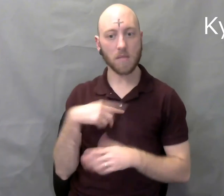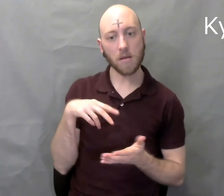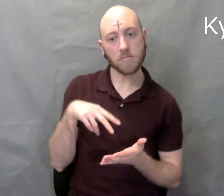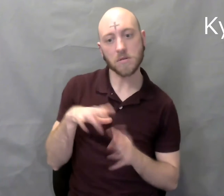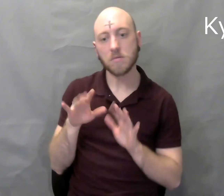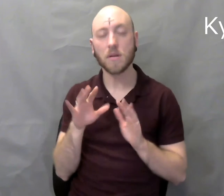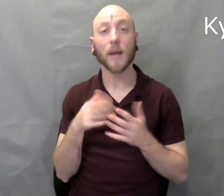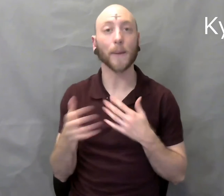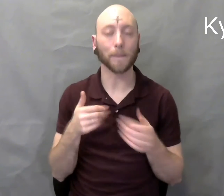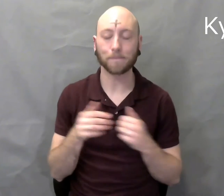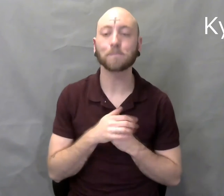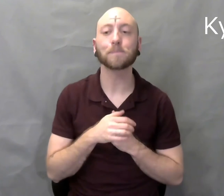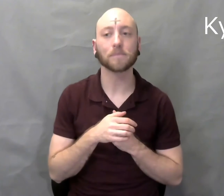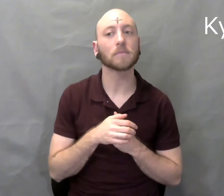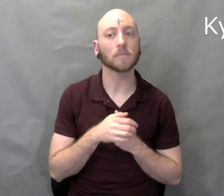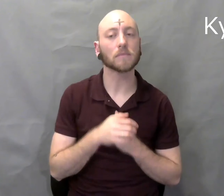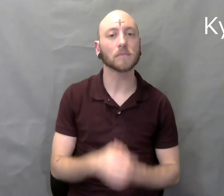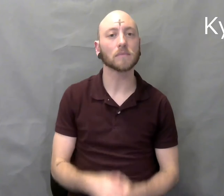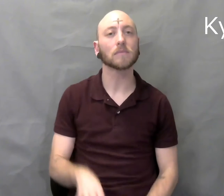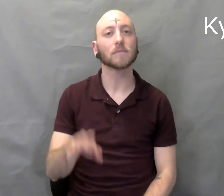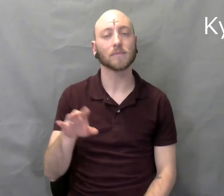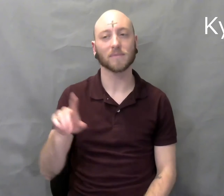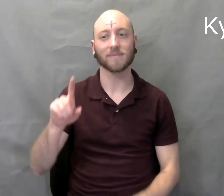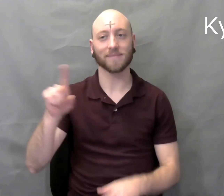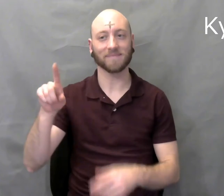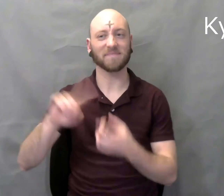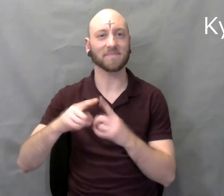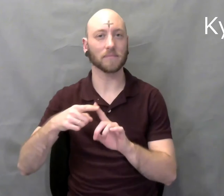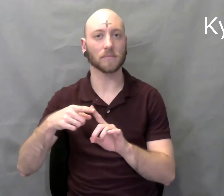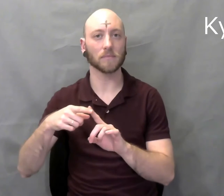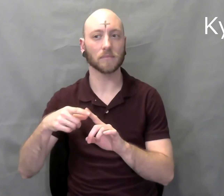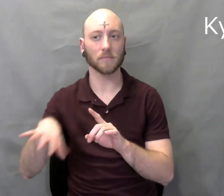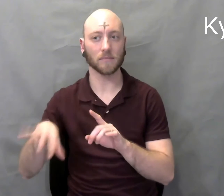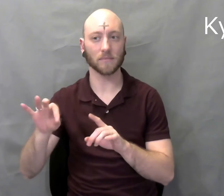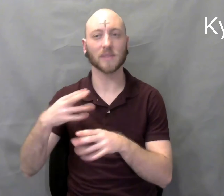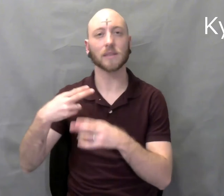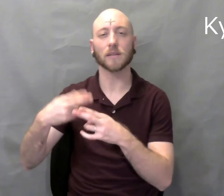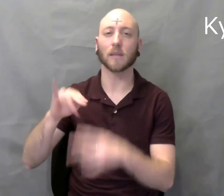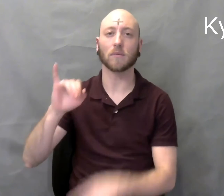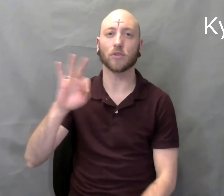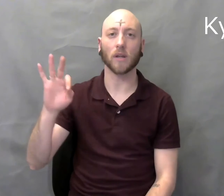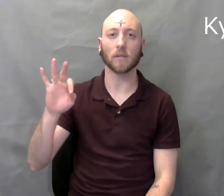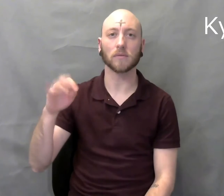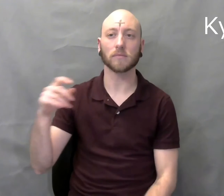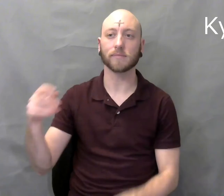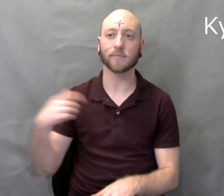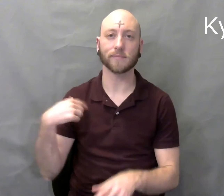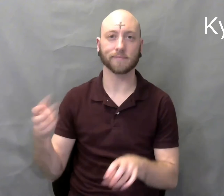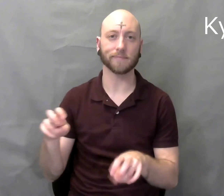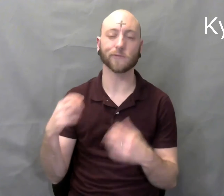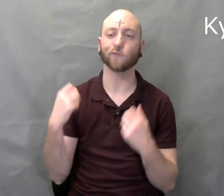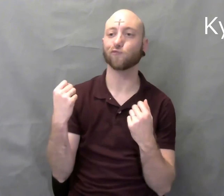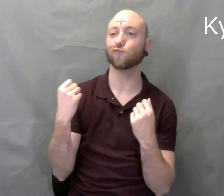And so I remember him picking me up. His name was Jeff, and we were riding, and I'll never